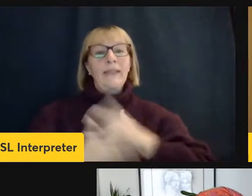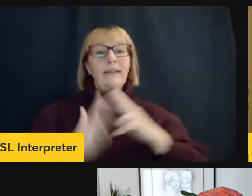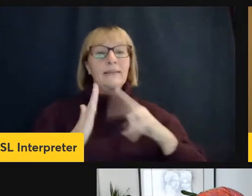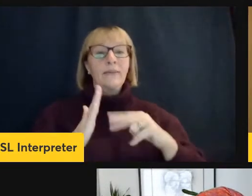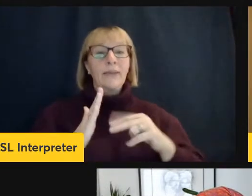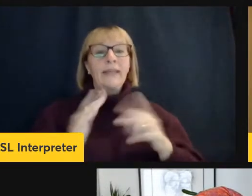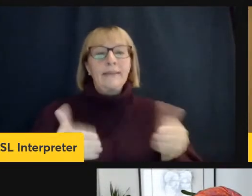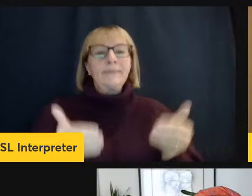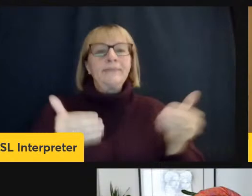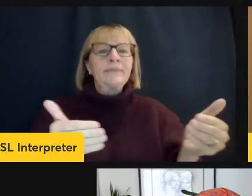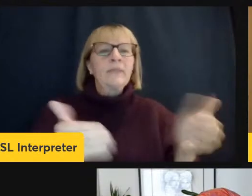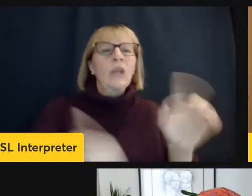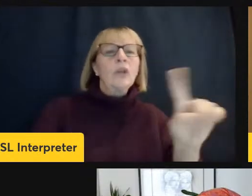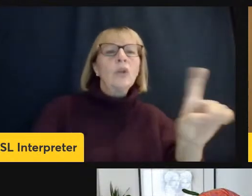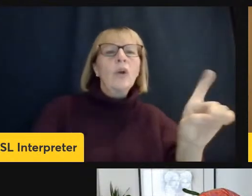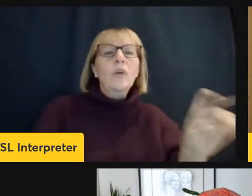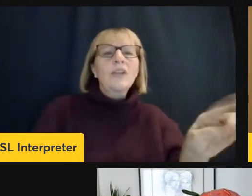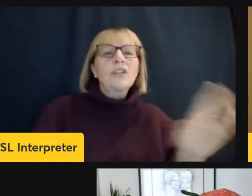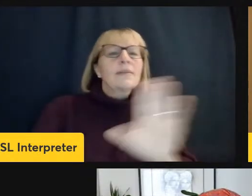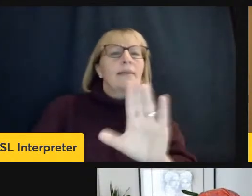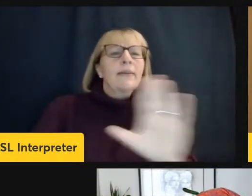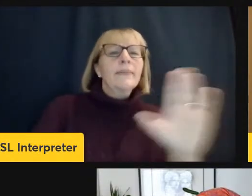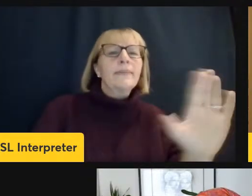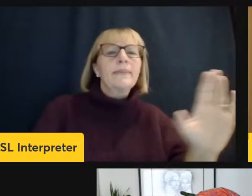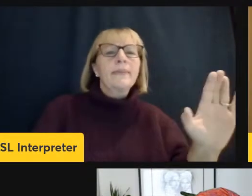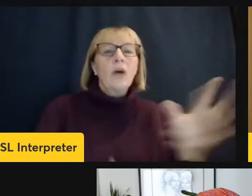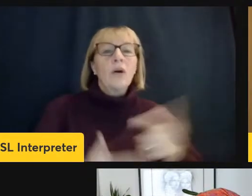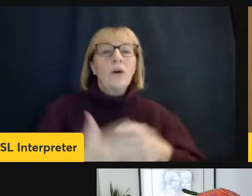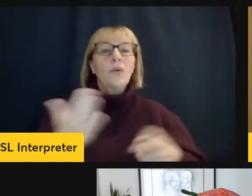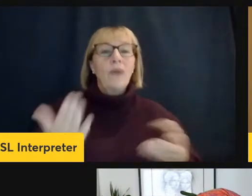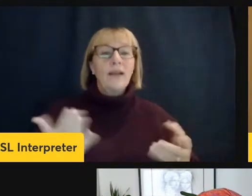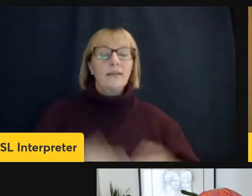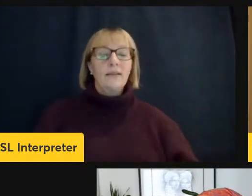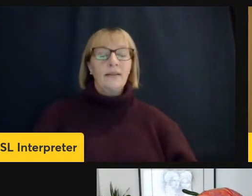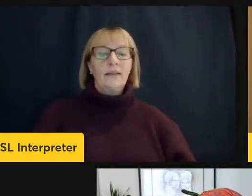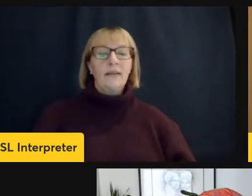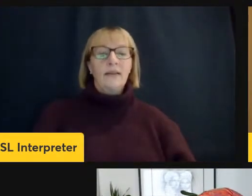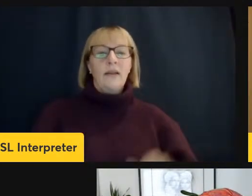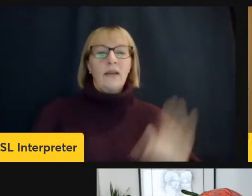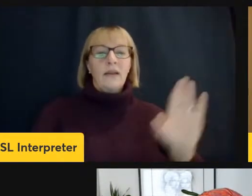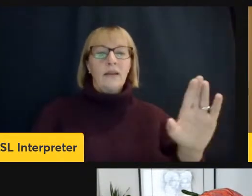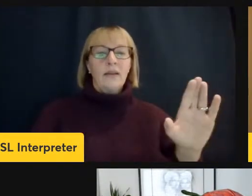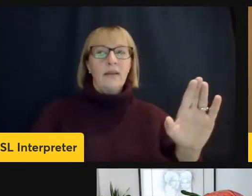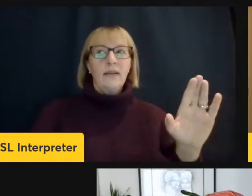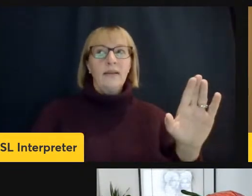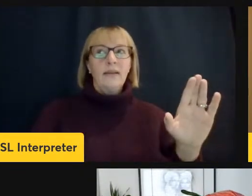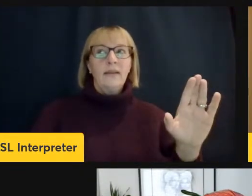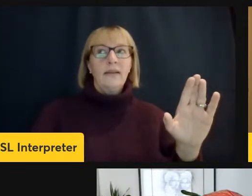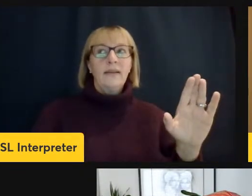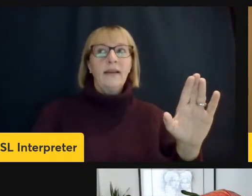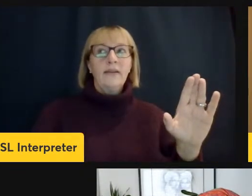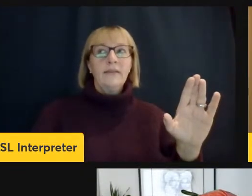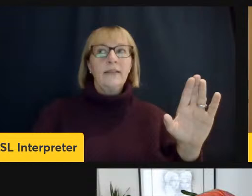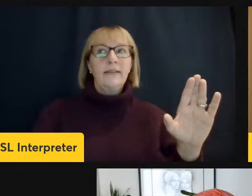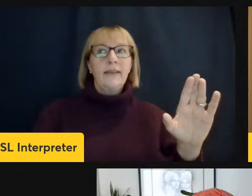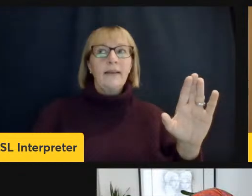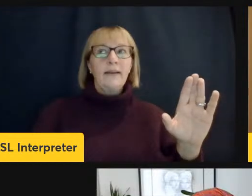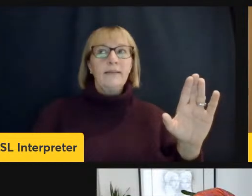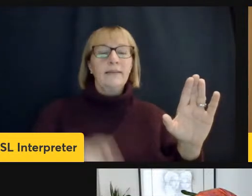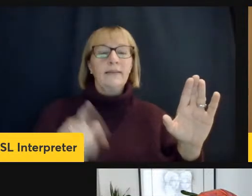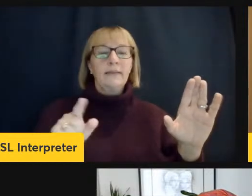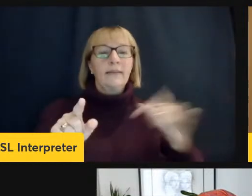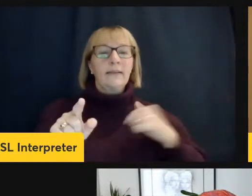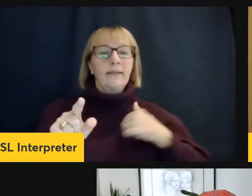what your questions are, and most importantly, connect with us. One of the important things that we've done is spent some time, a few years